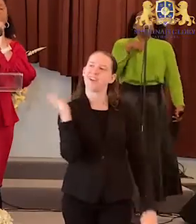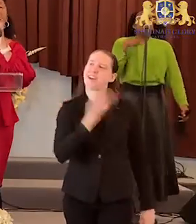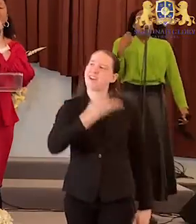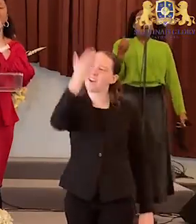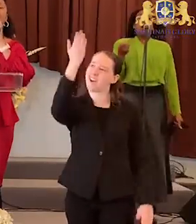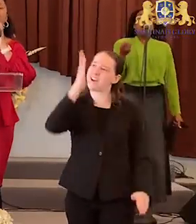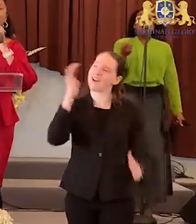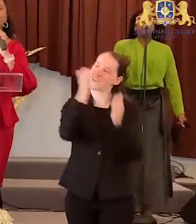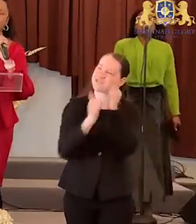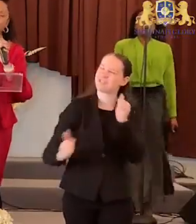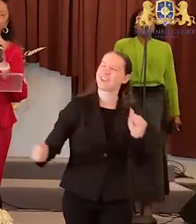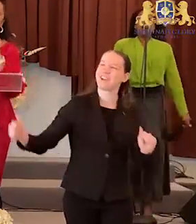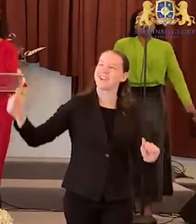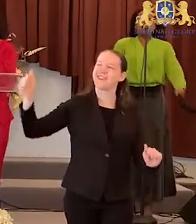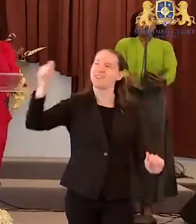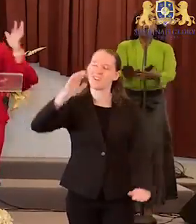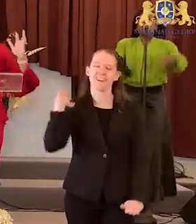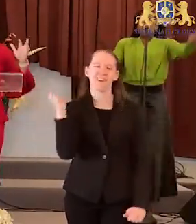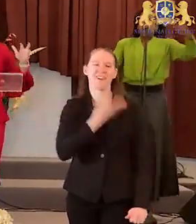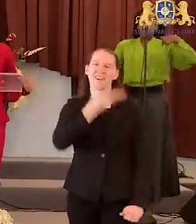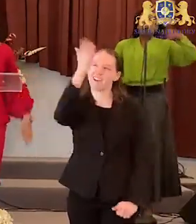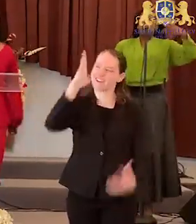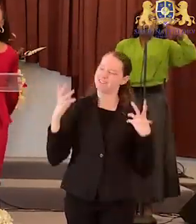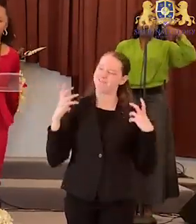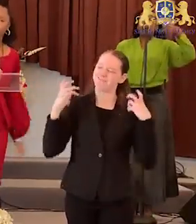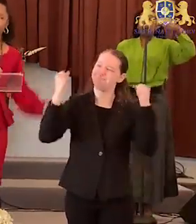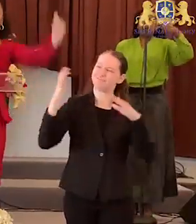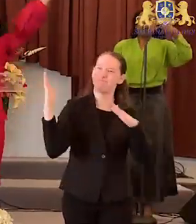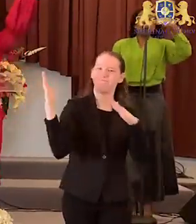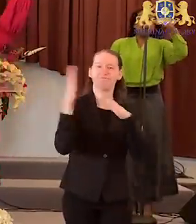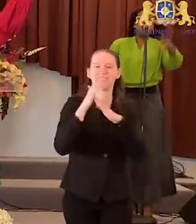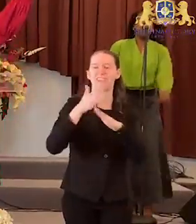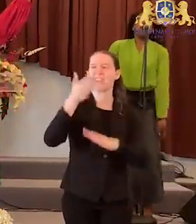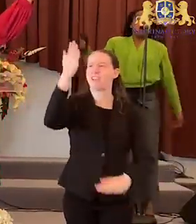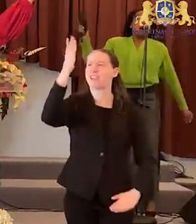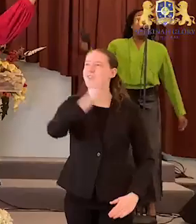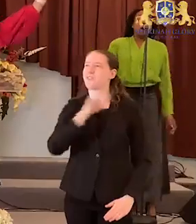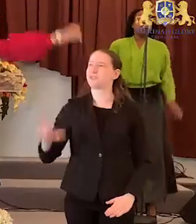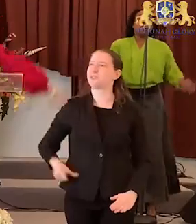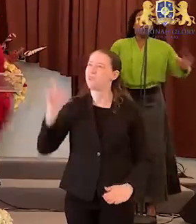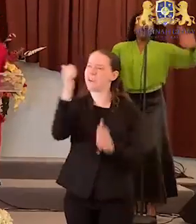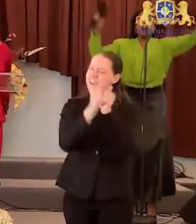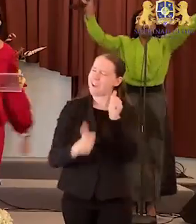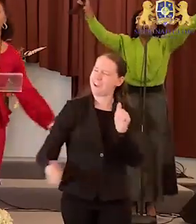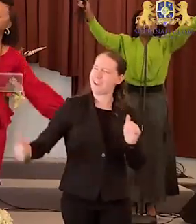our God is greater, our God is stronger,